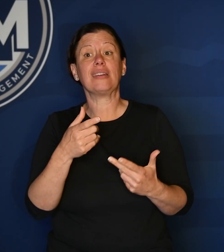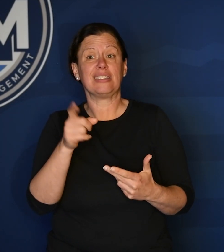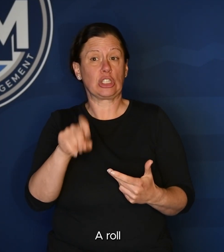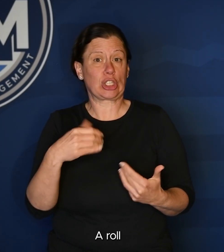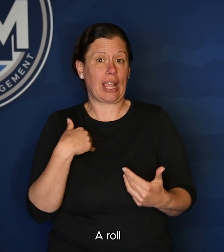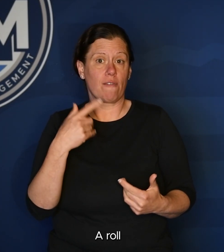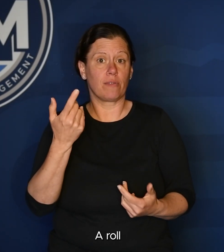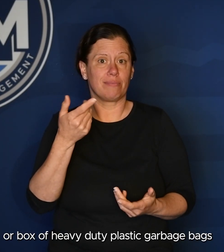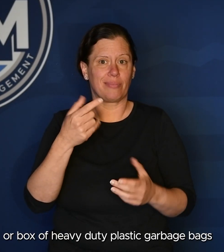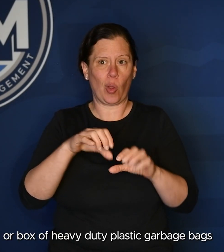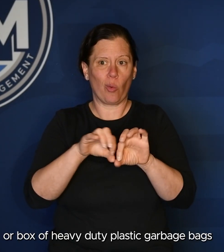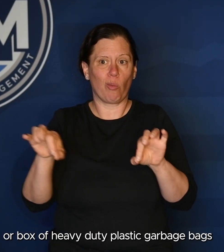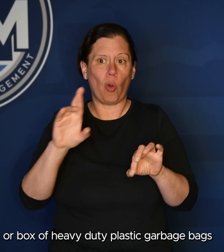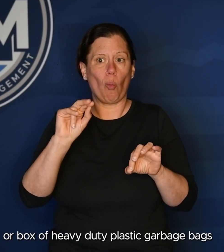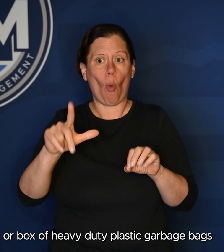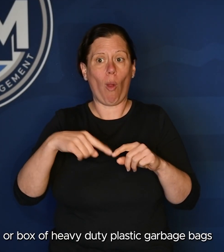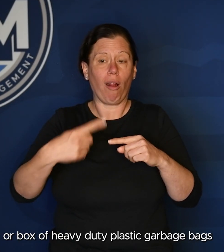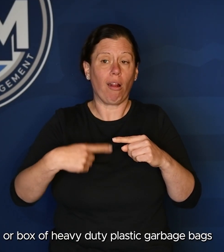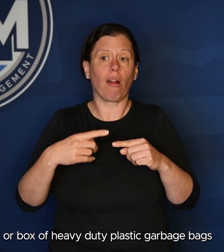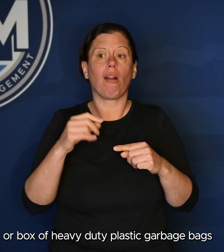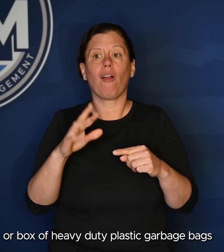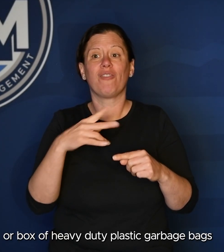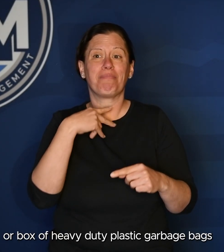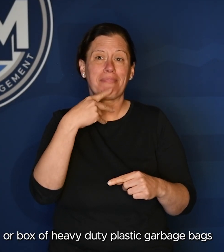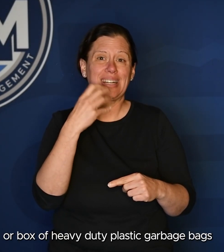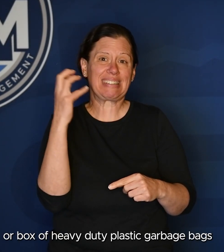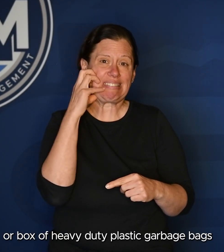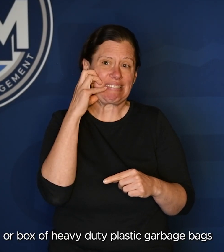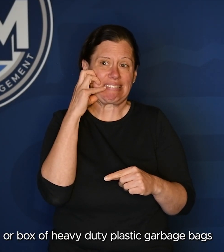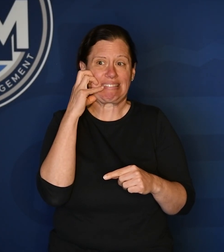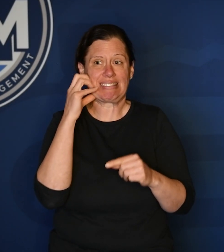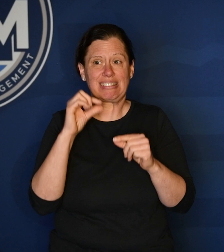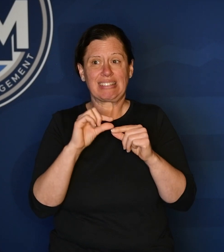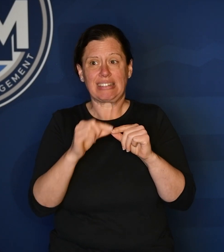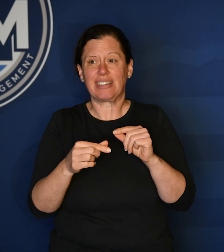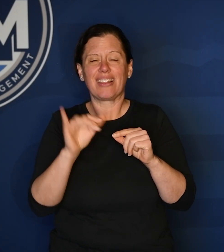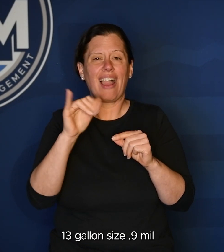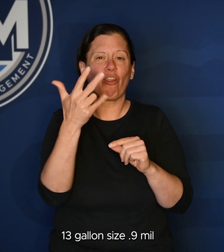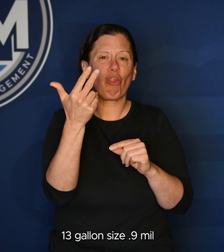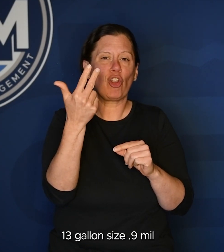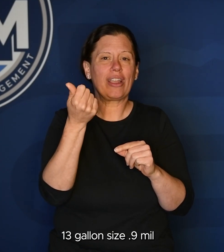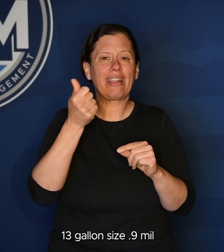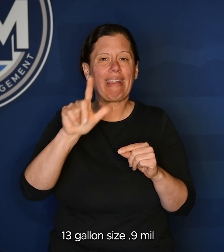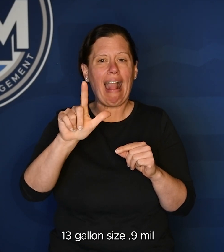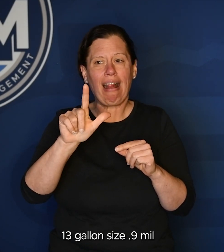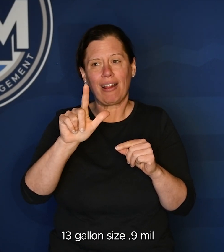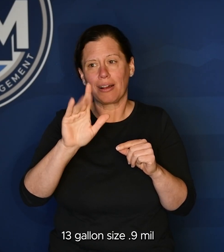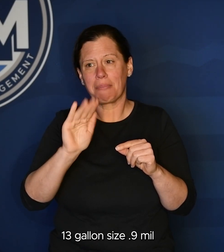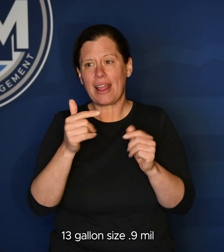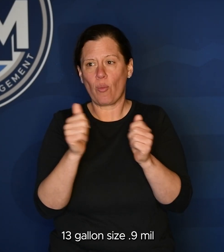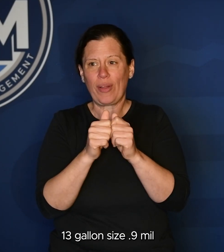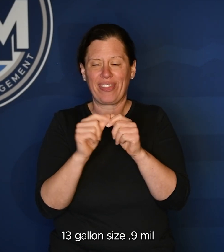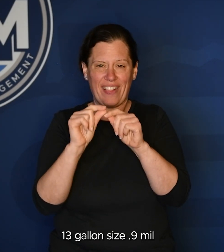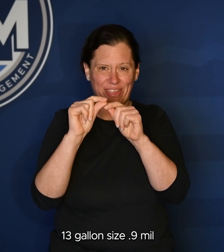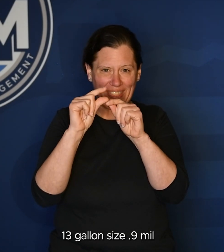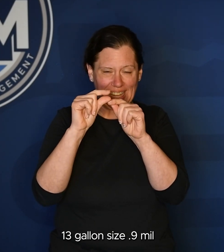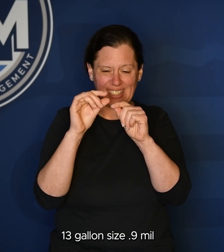A roll or box of heavy-duty plastic garbage bags, 13-gallon size or